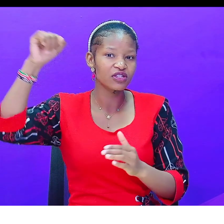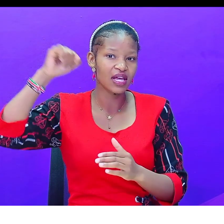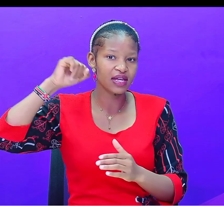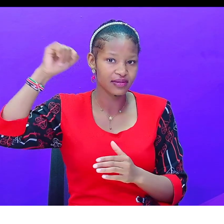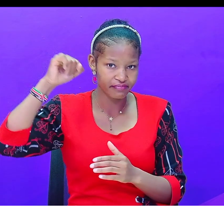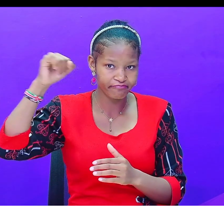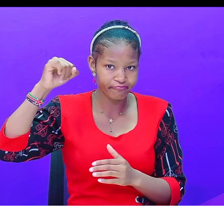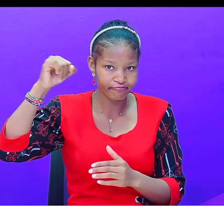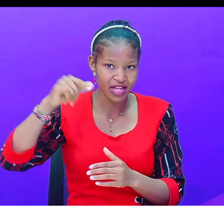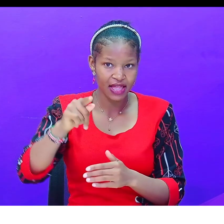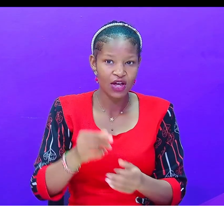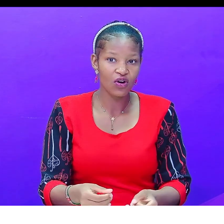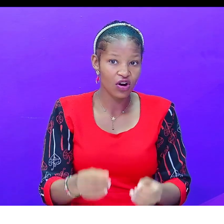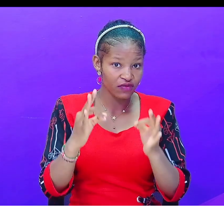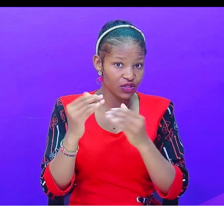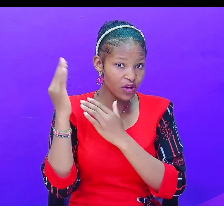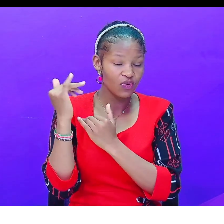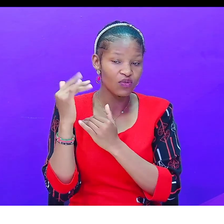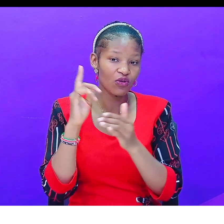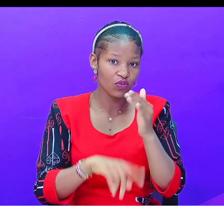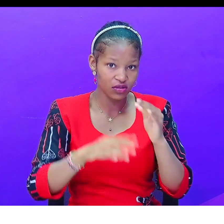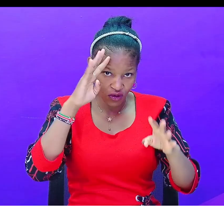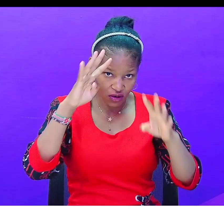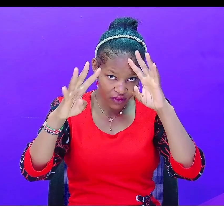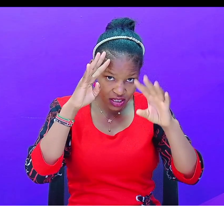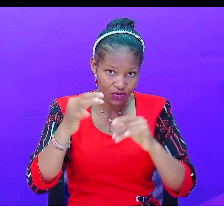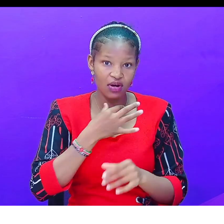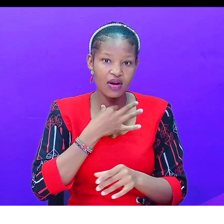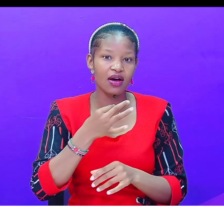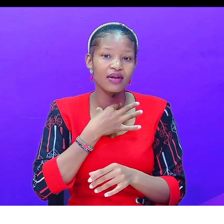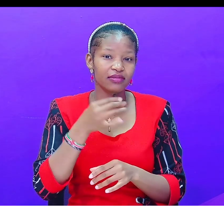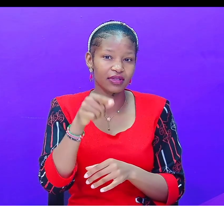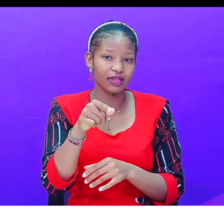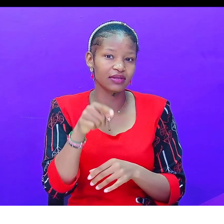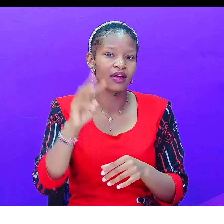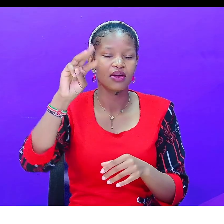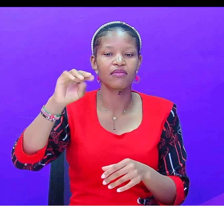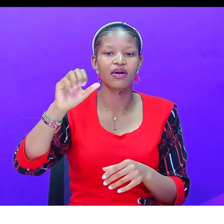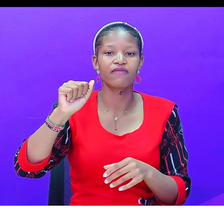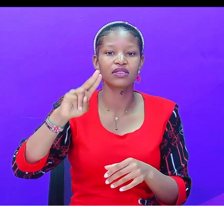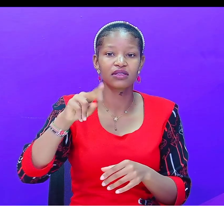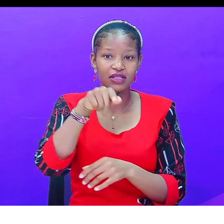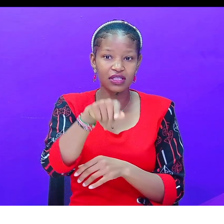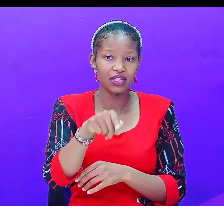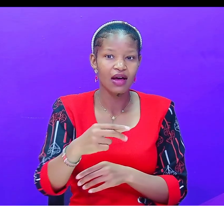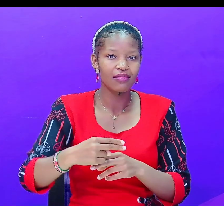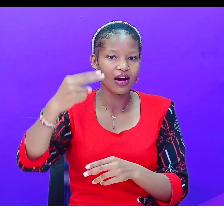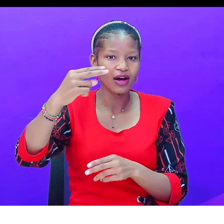Officials hope that initiatives like the Mau Summit Highway will reflect this commitment to